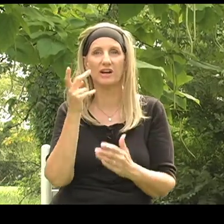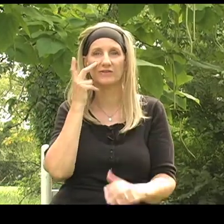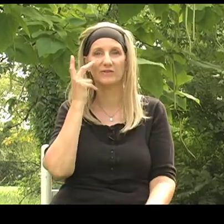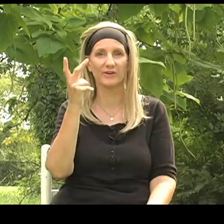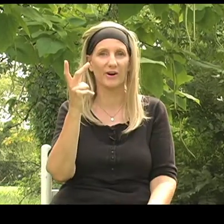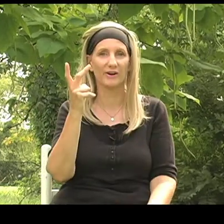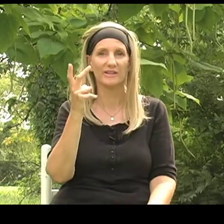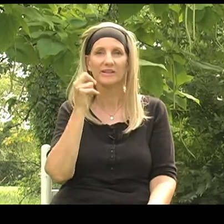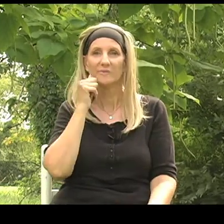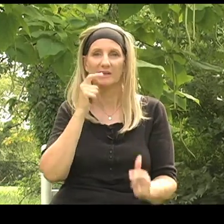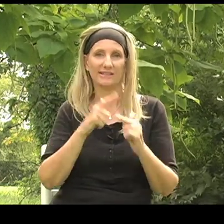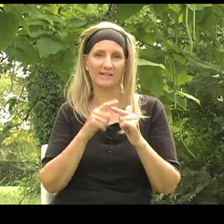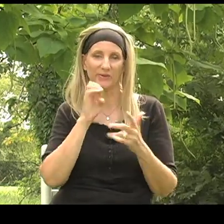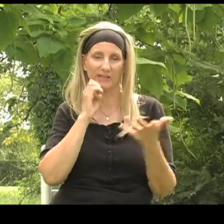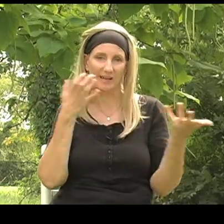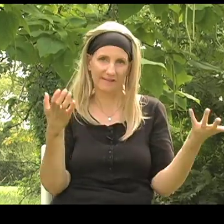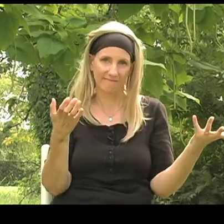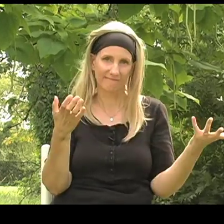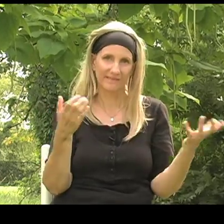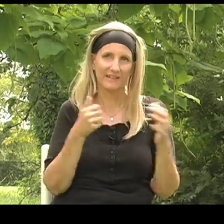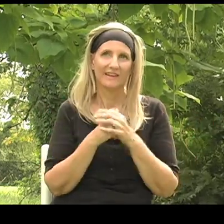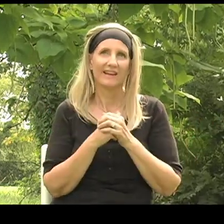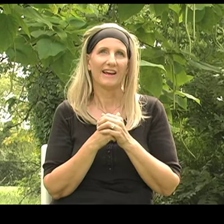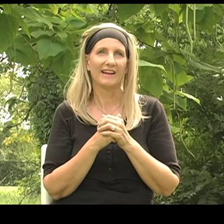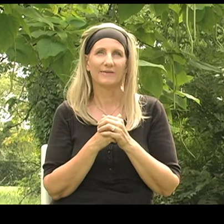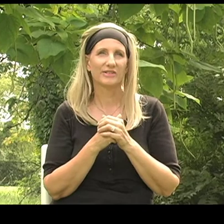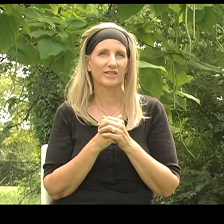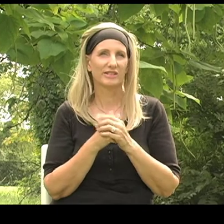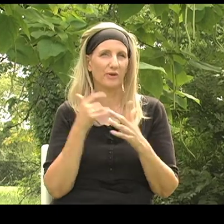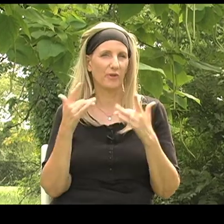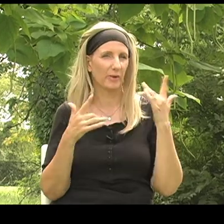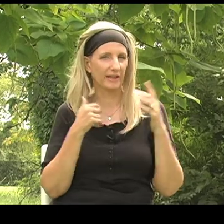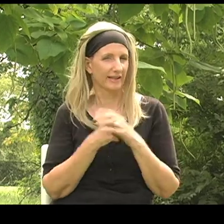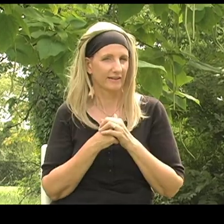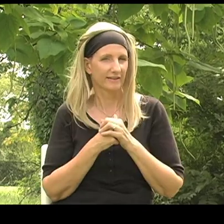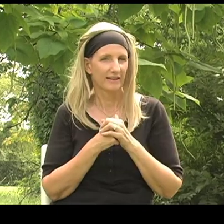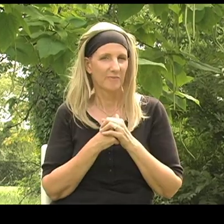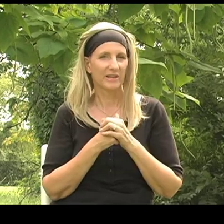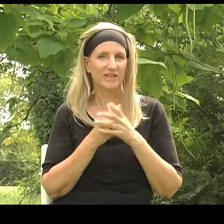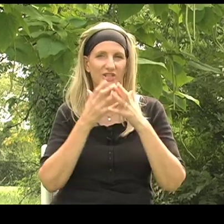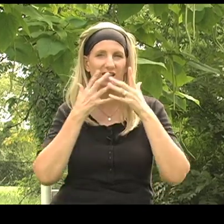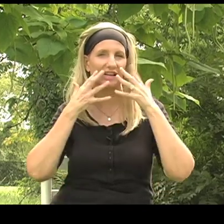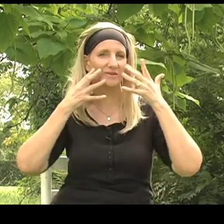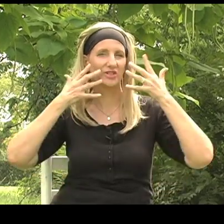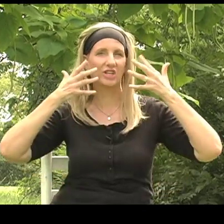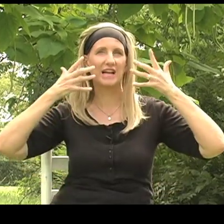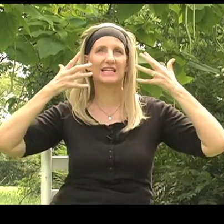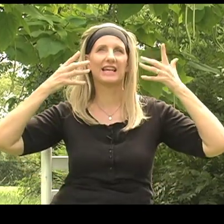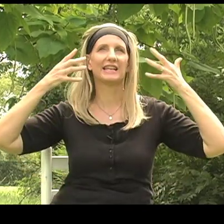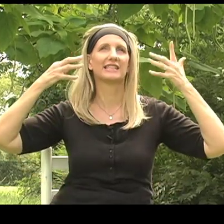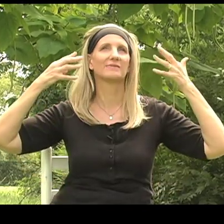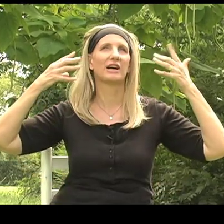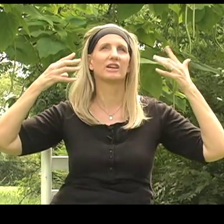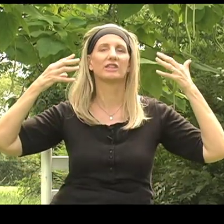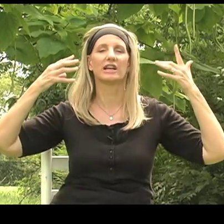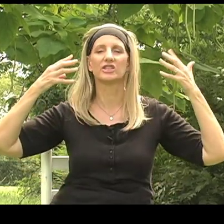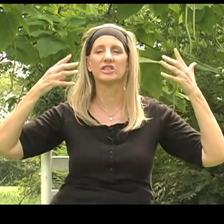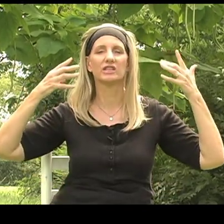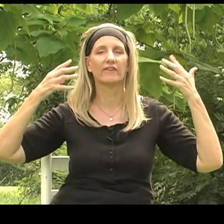also saw my sister Elaine. And it was just so thrilling because she got a gigantic smile like she had never